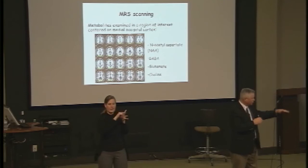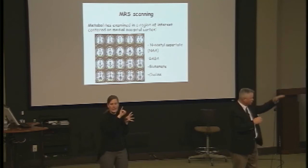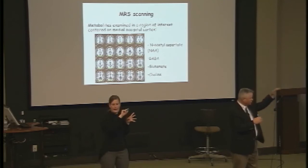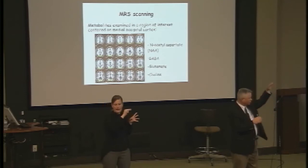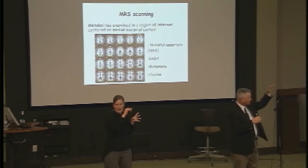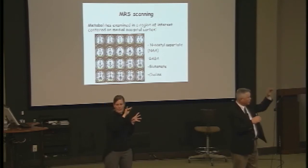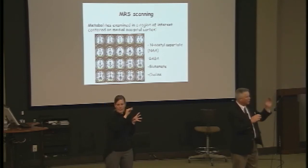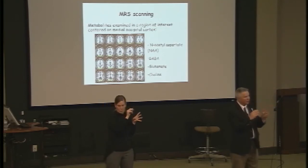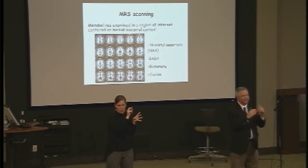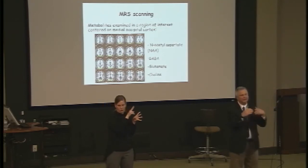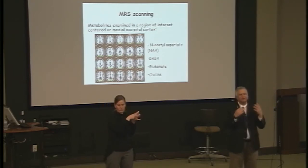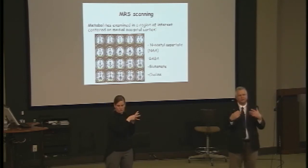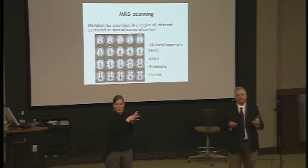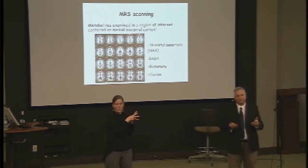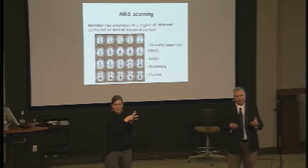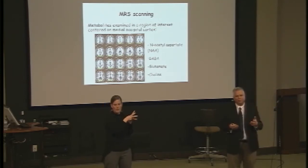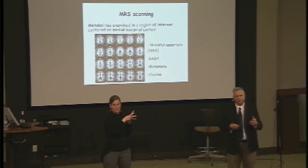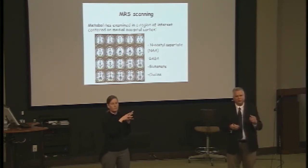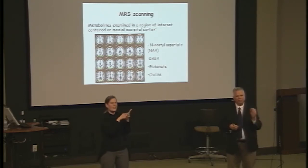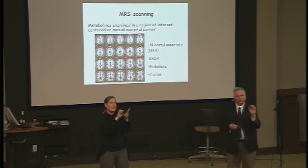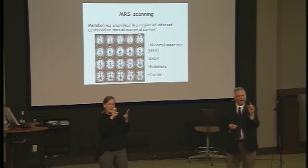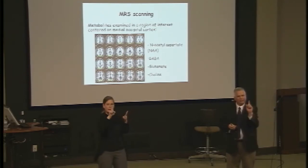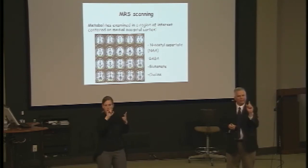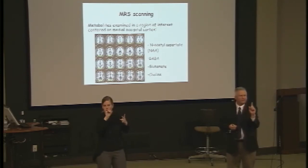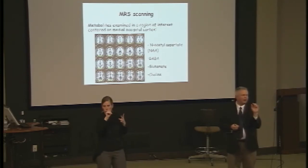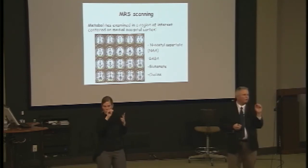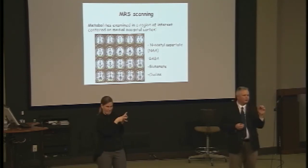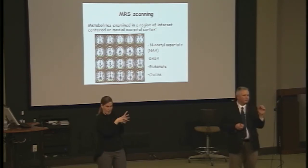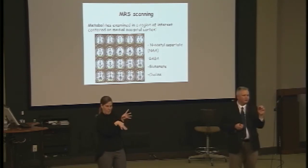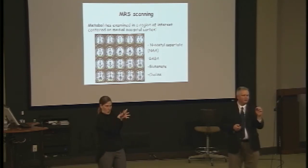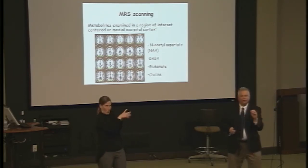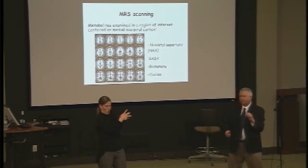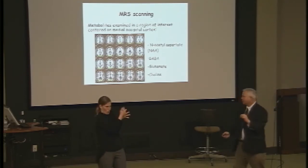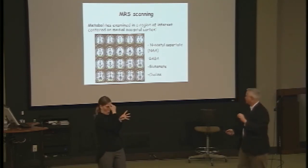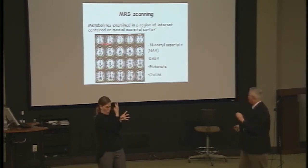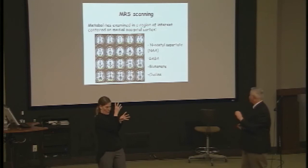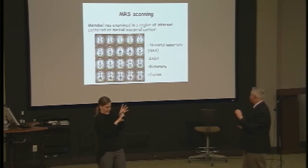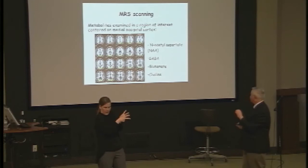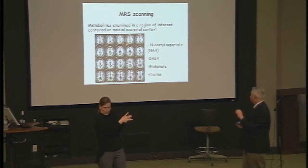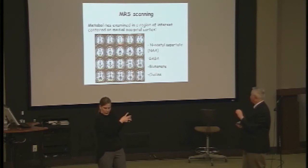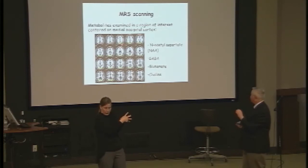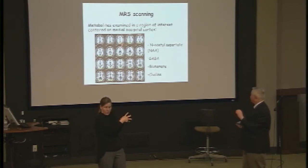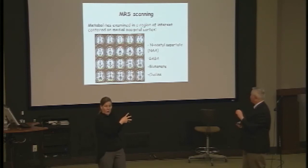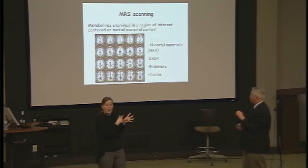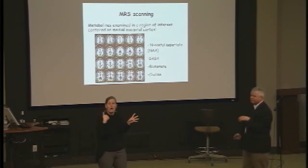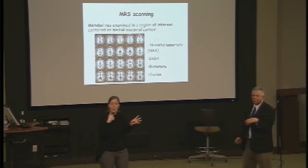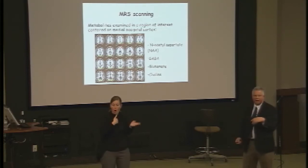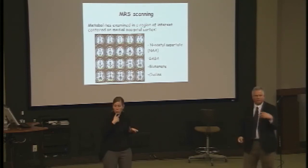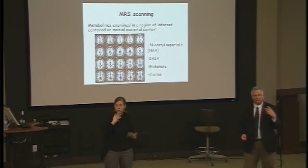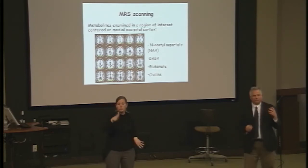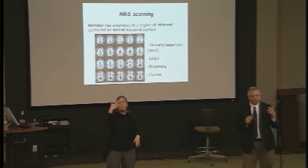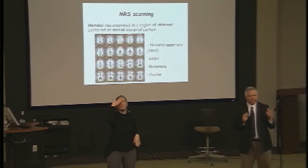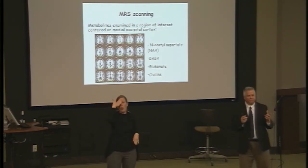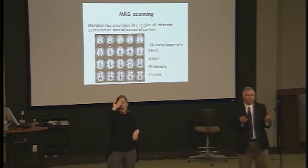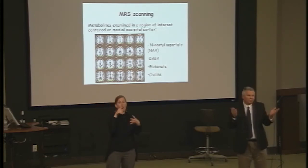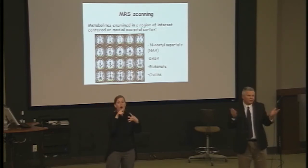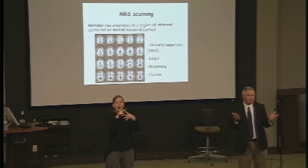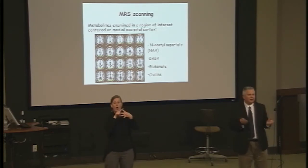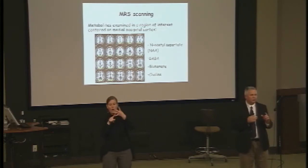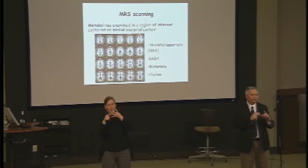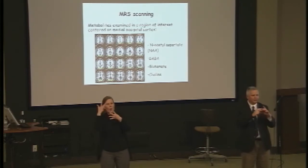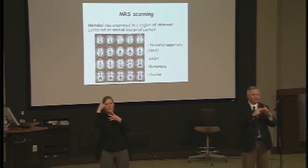difference scores on each of these neurochemicals. We have them at time 1. Unfortunately, we've got them from a suboptimal part of